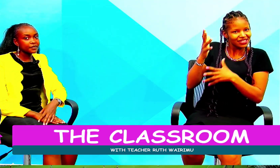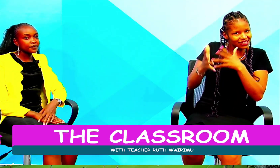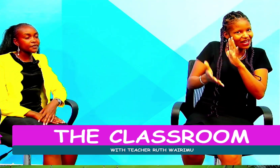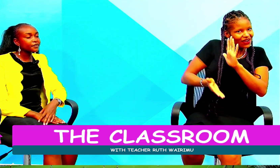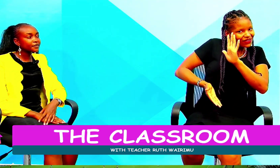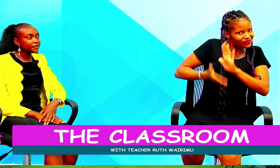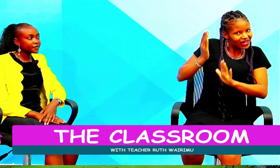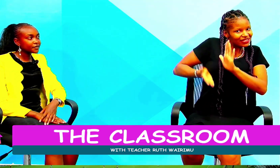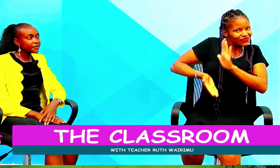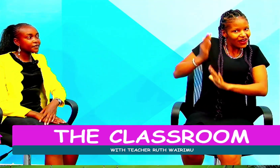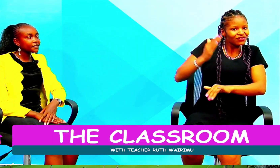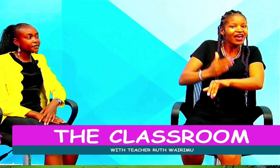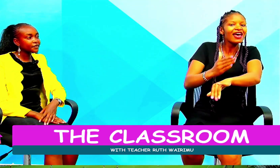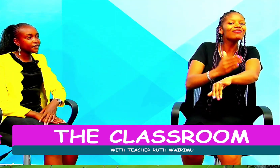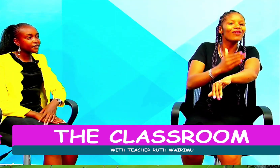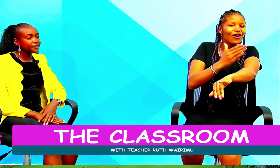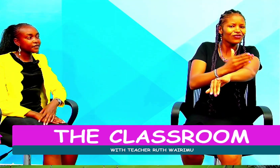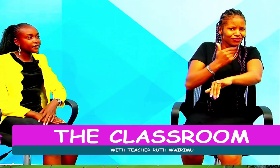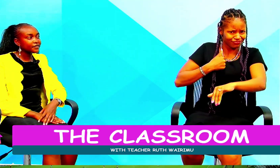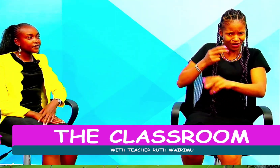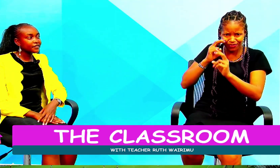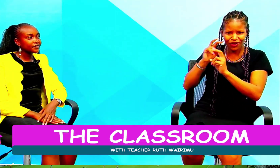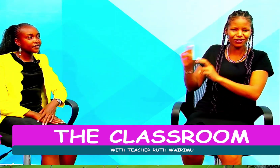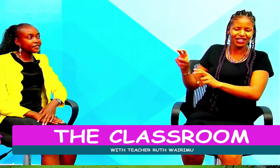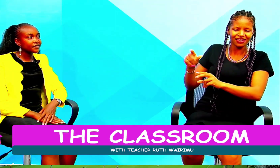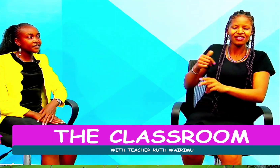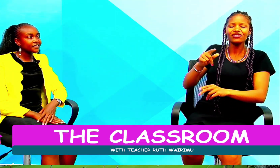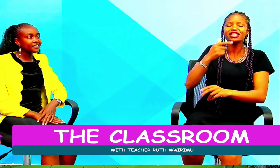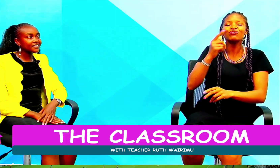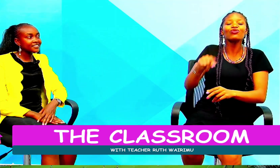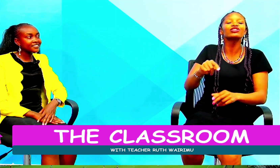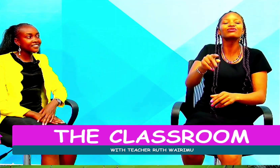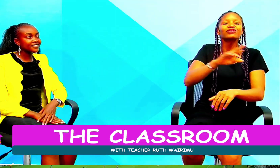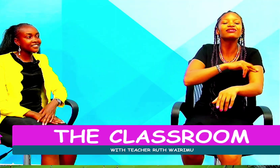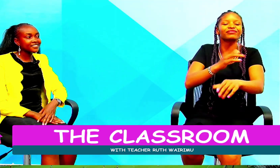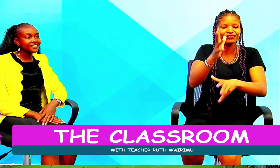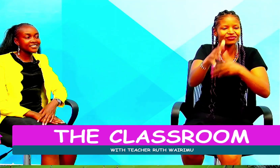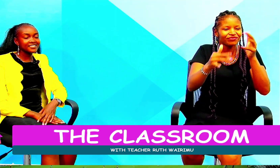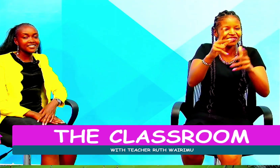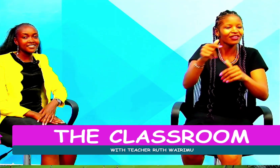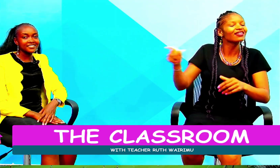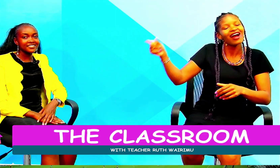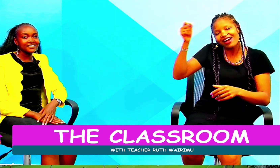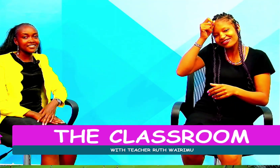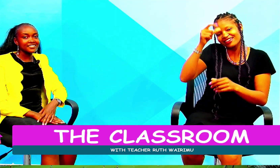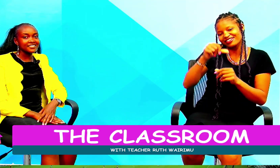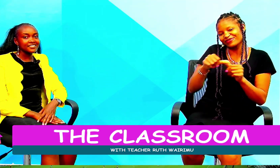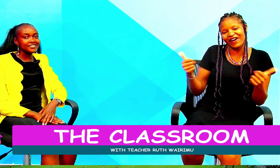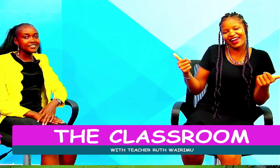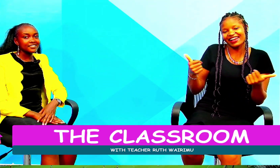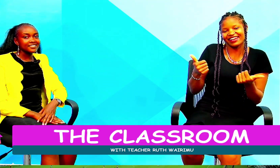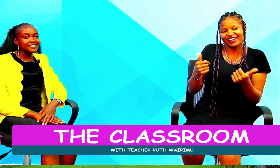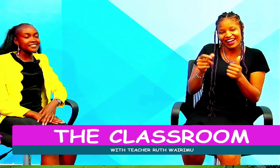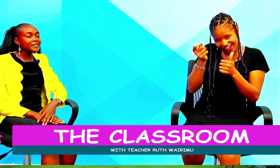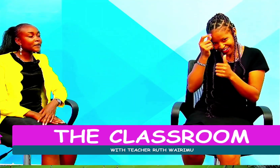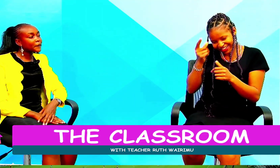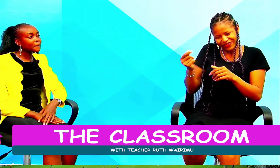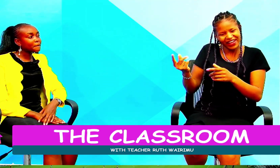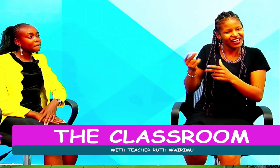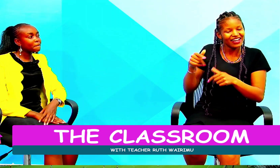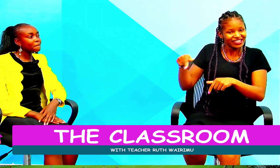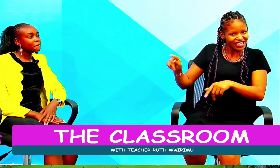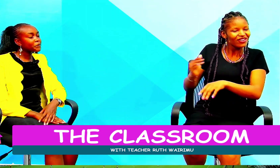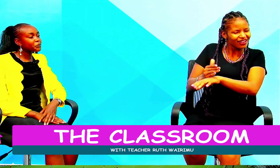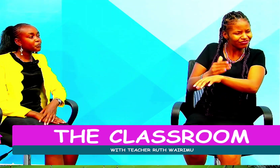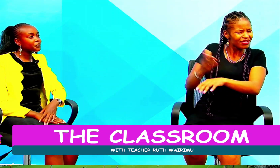information. So Tabitha said that at first, as she said, she was correct because she couldn't understand